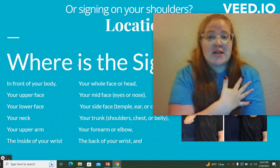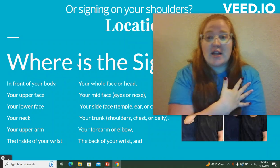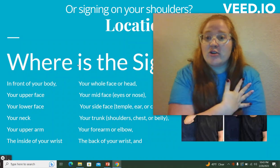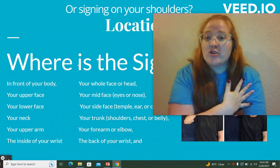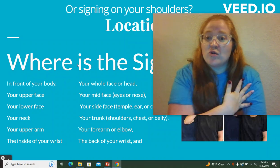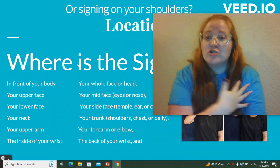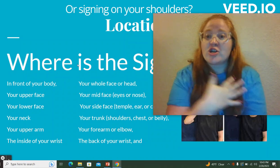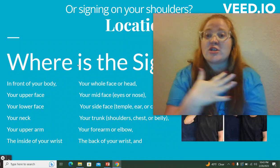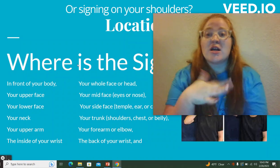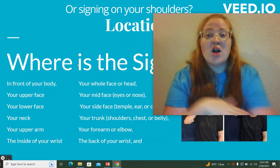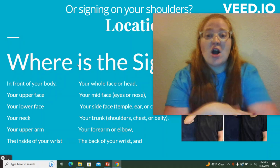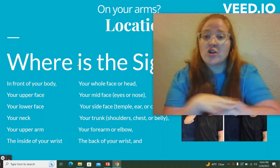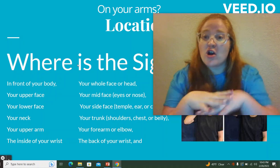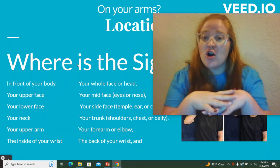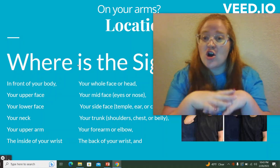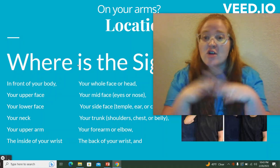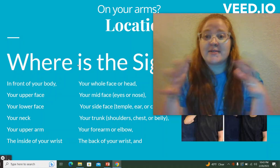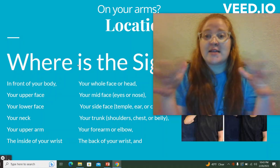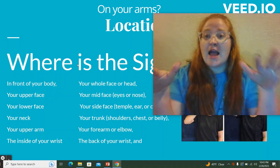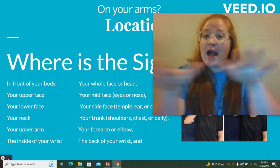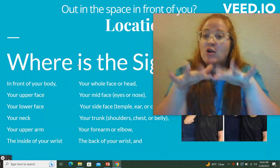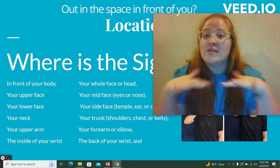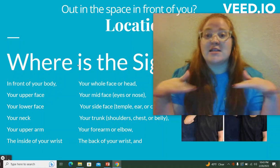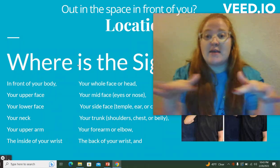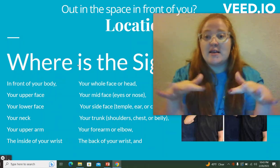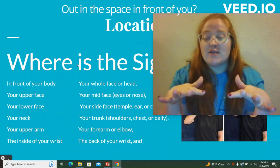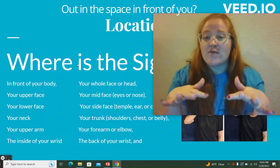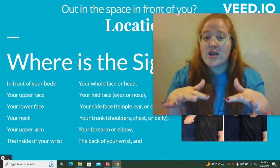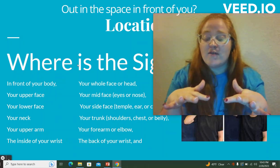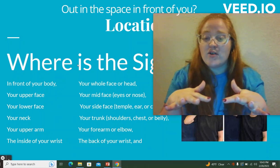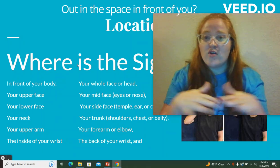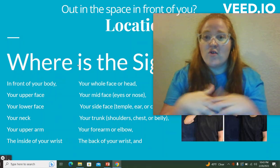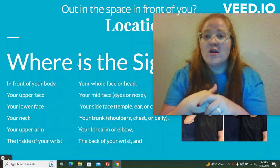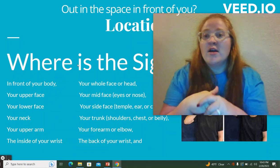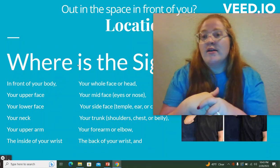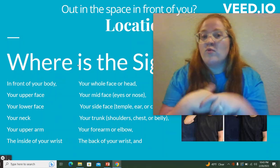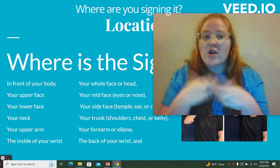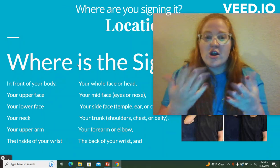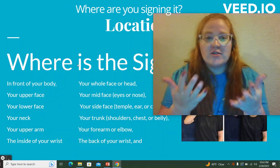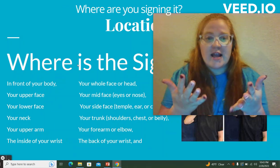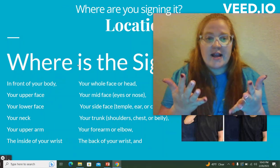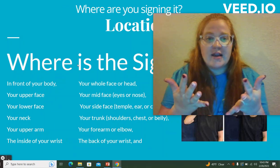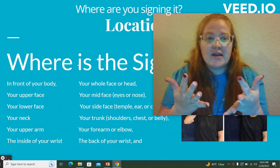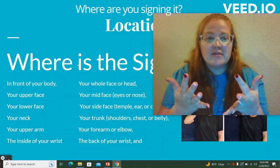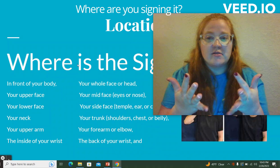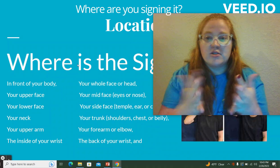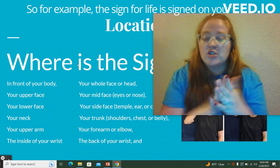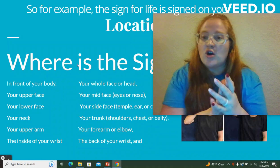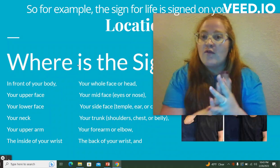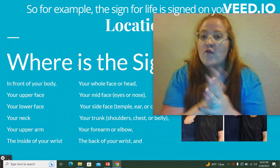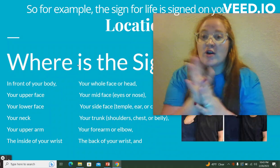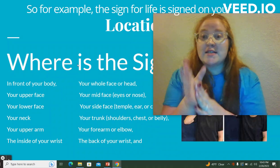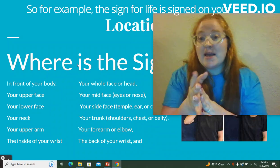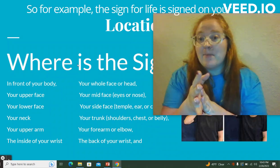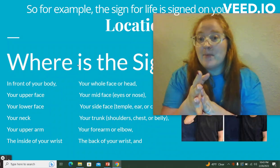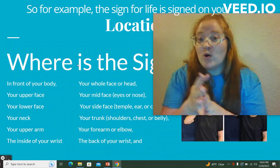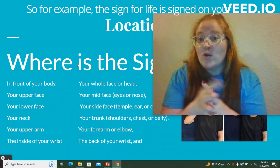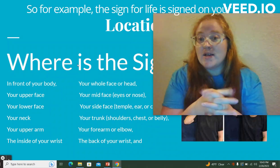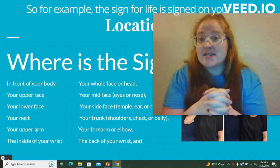body? Are you signing it on your shoulders, on your arms, out in the space in front of you? Where are you signing it? So,